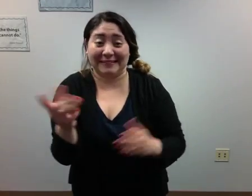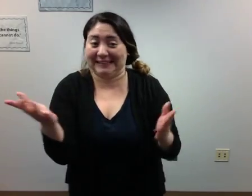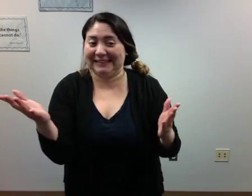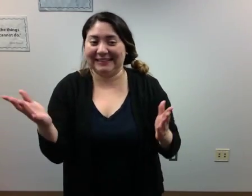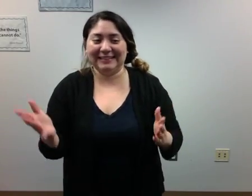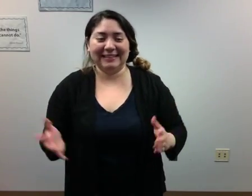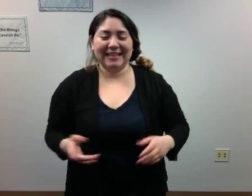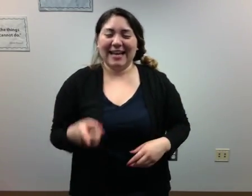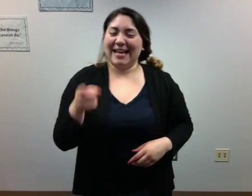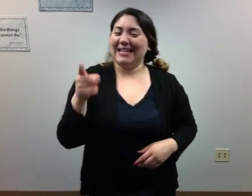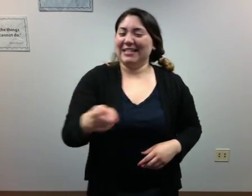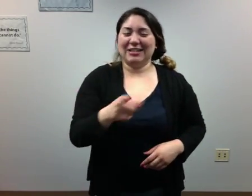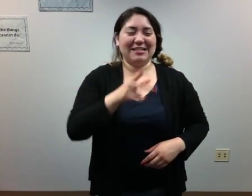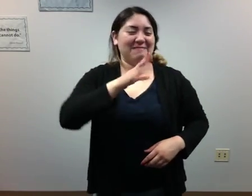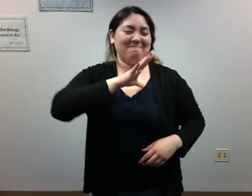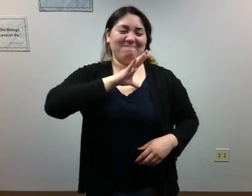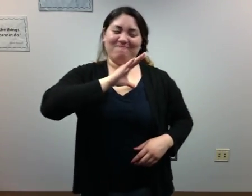And he's going to cut me down to size.